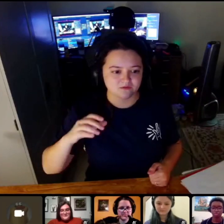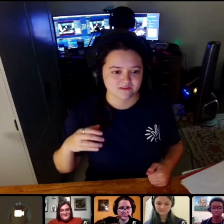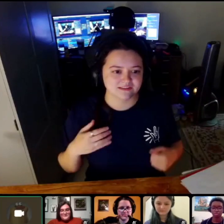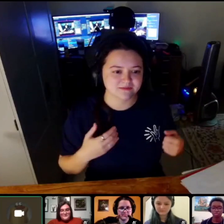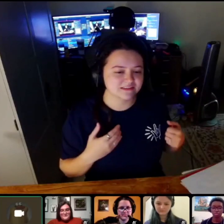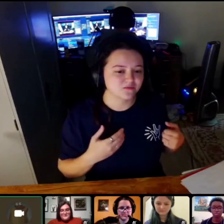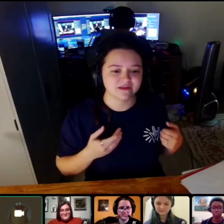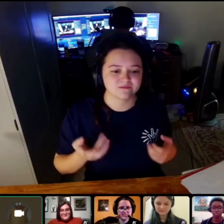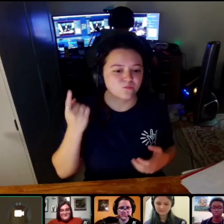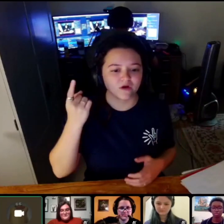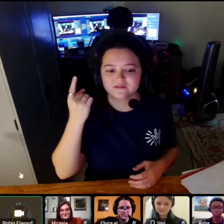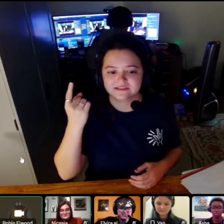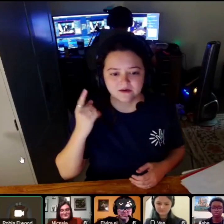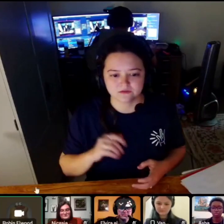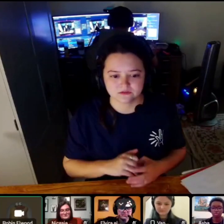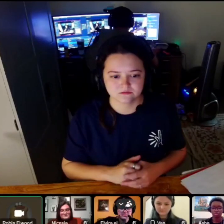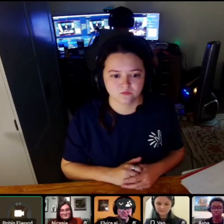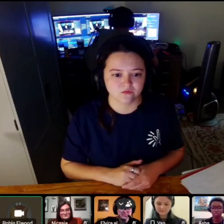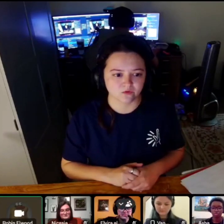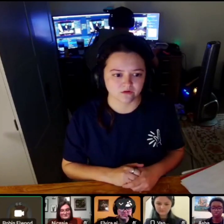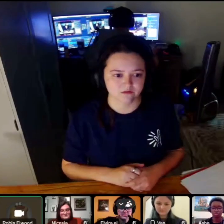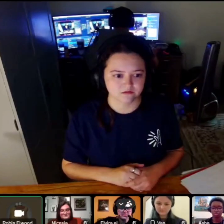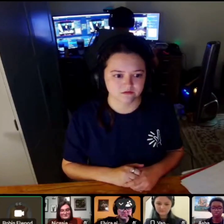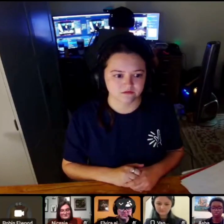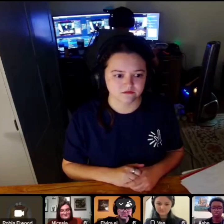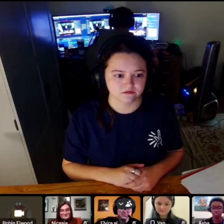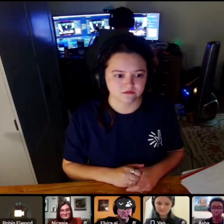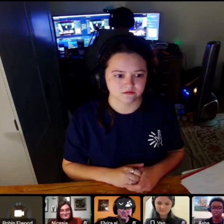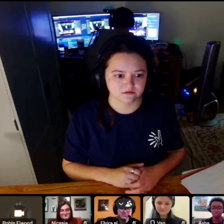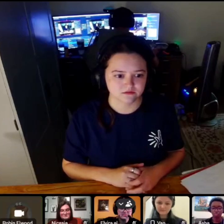can somebody tell me one sound, one word?